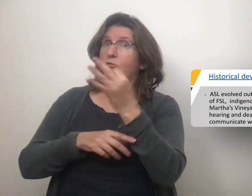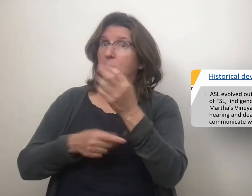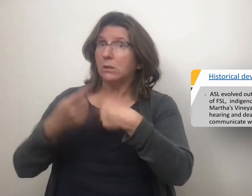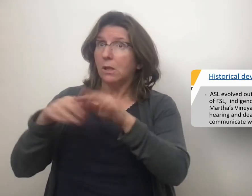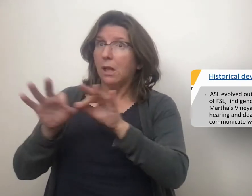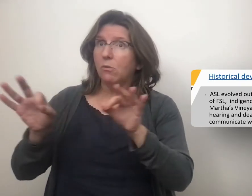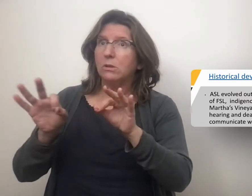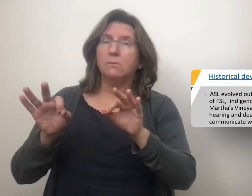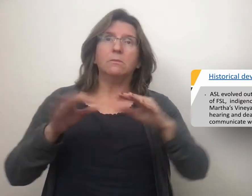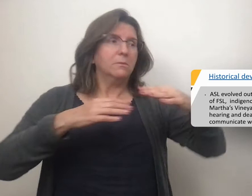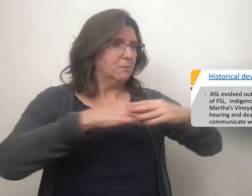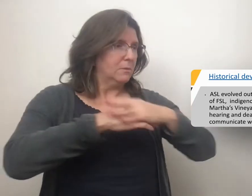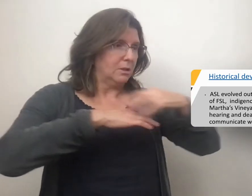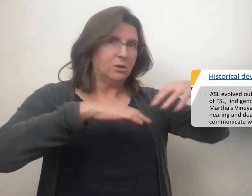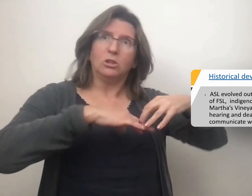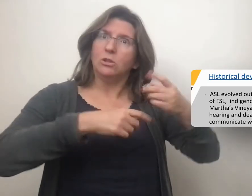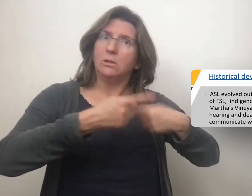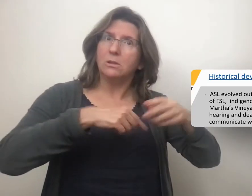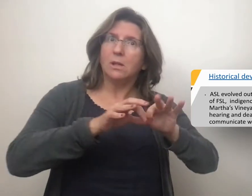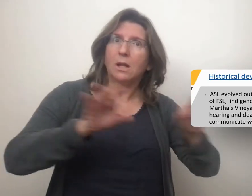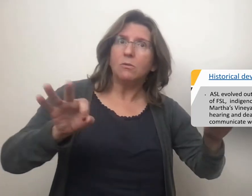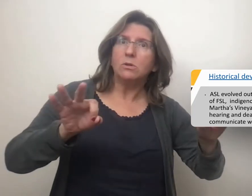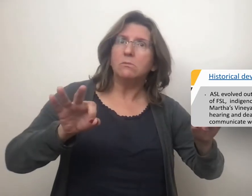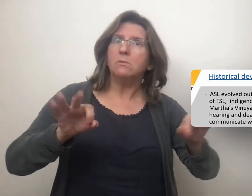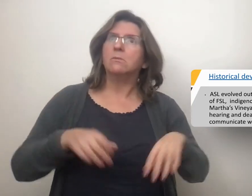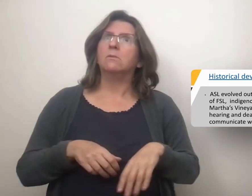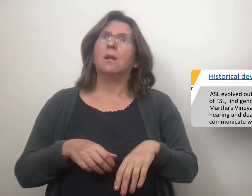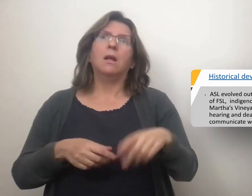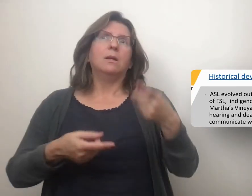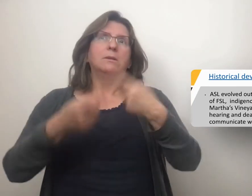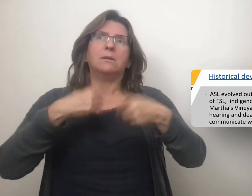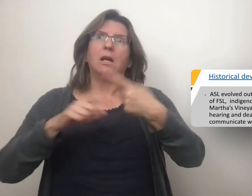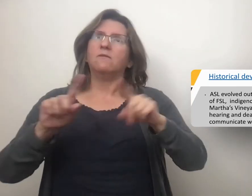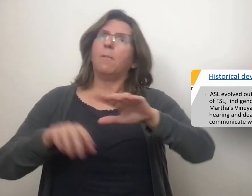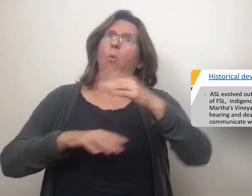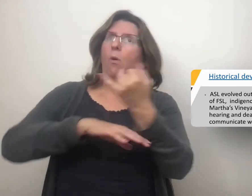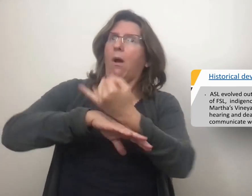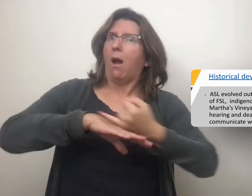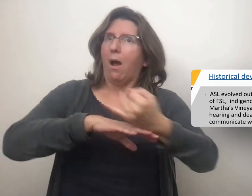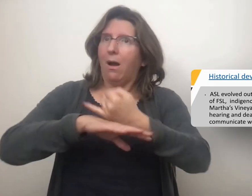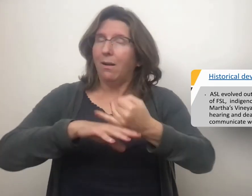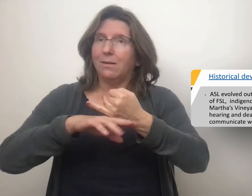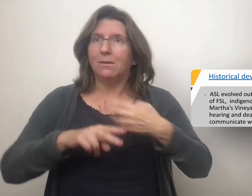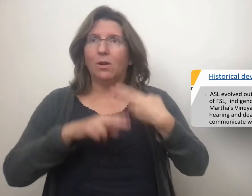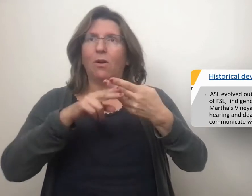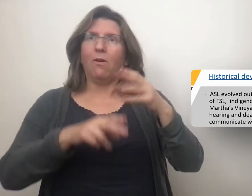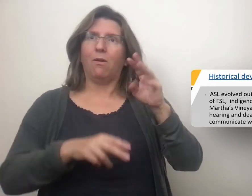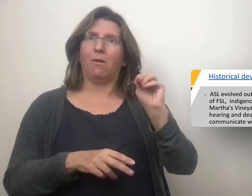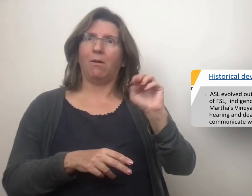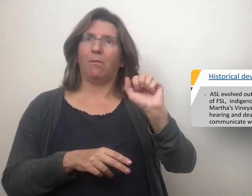ASL evolved out of the confluence of Laurent Clerc's FSL coming in contact with